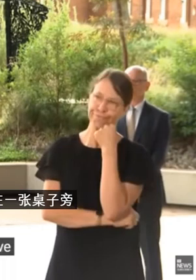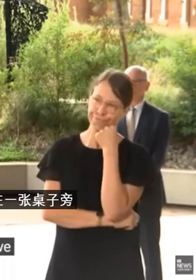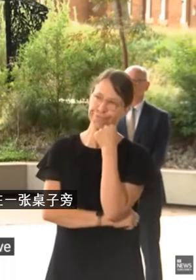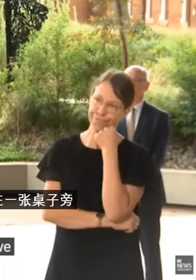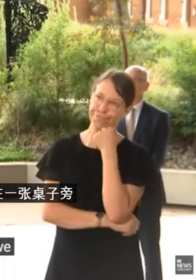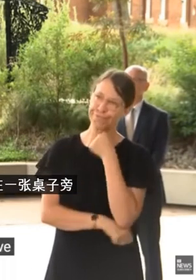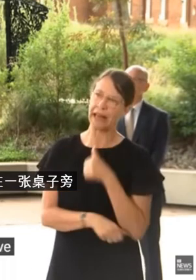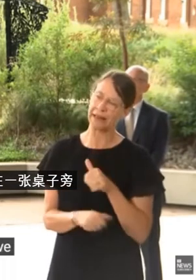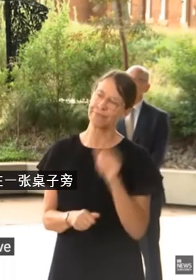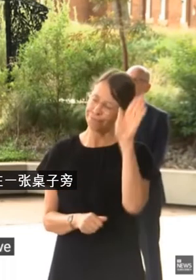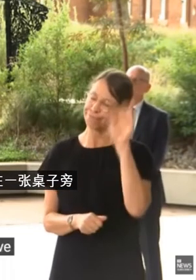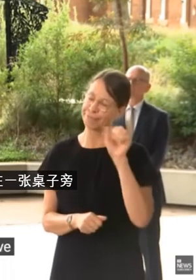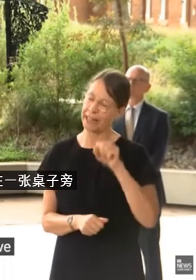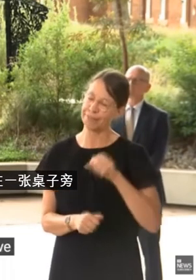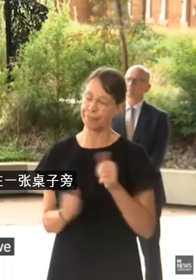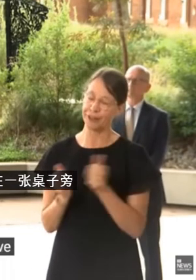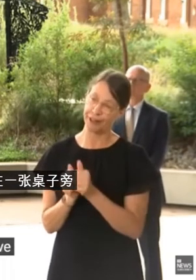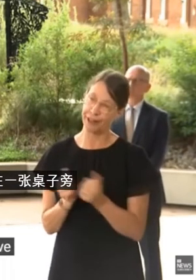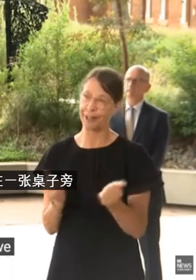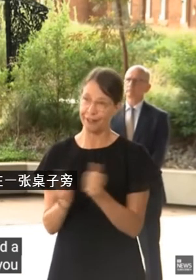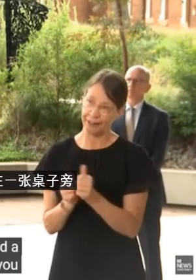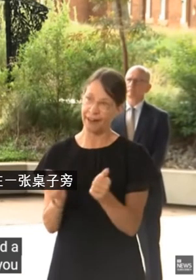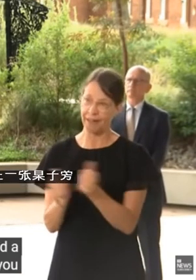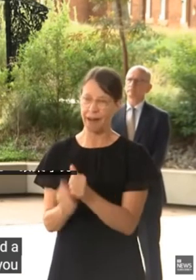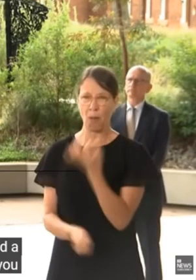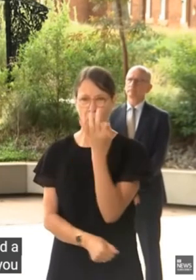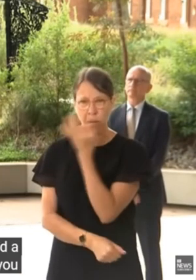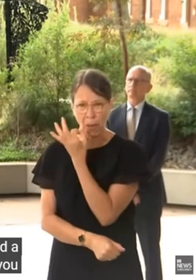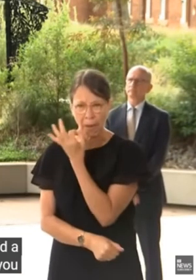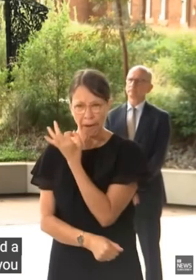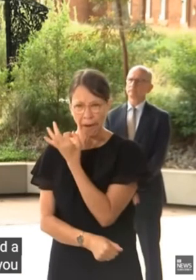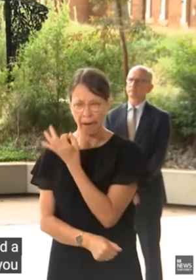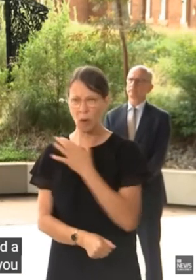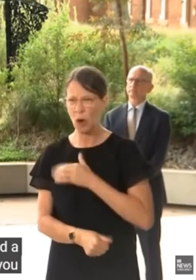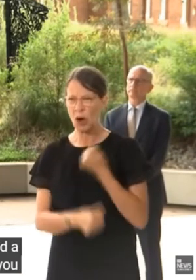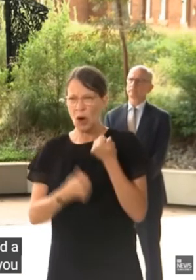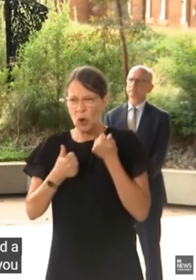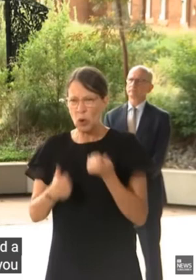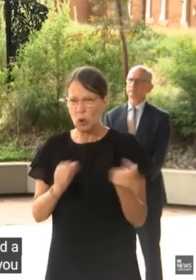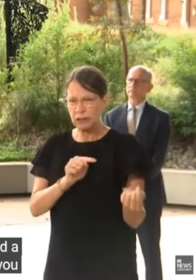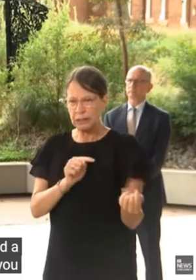without opinions. What you want in a good cabinet discussions and